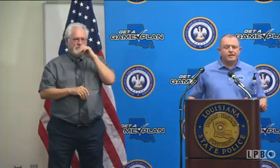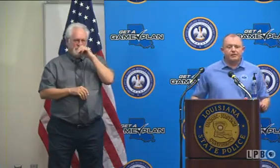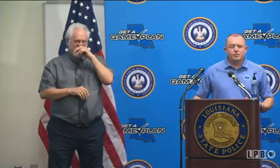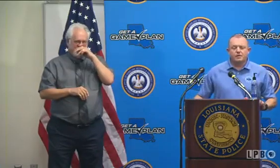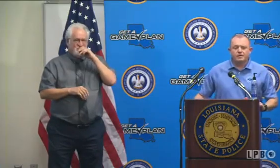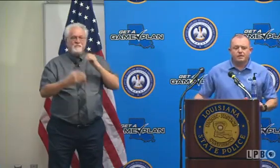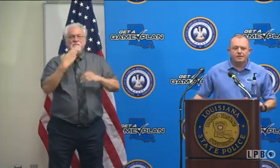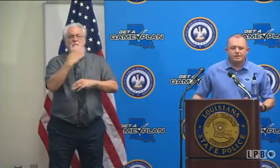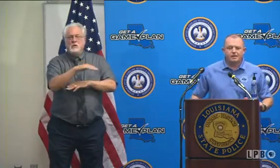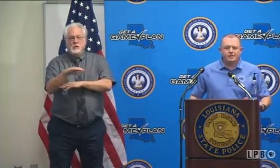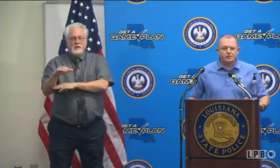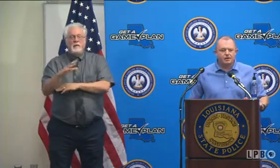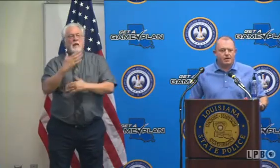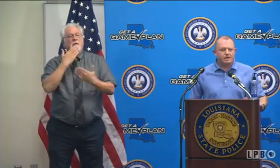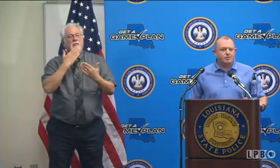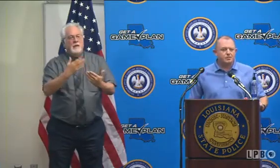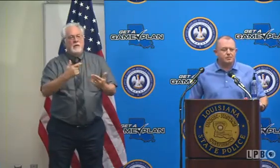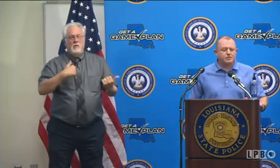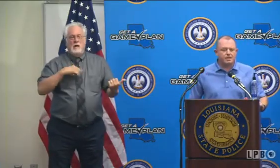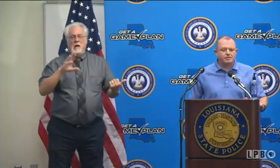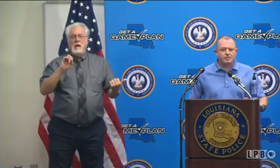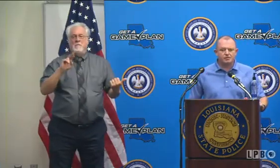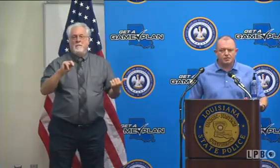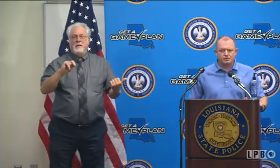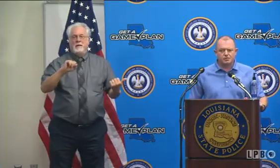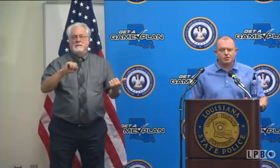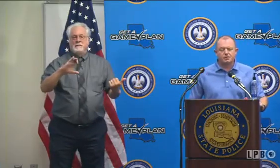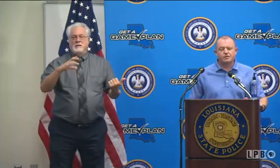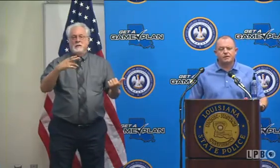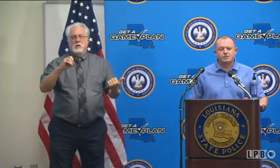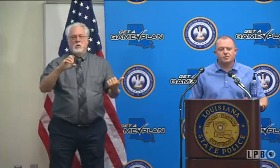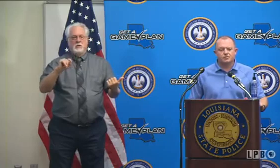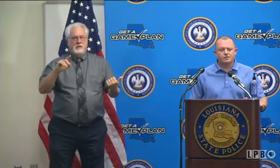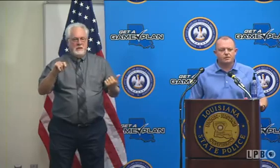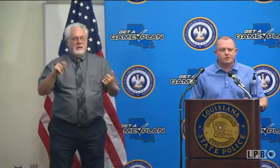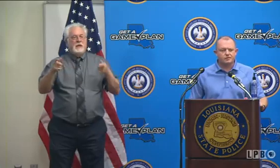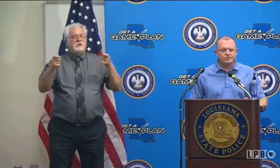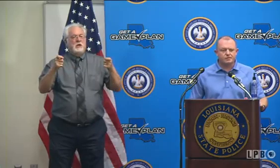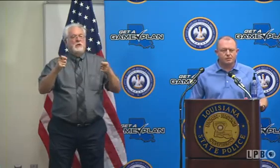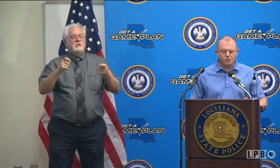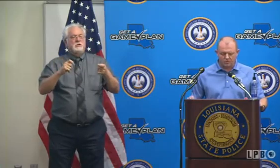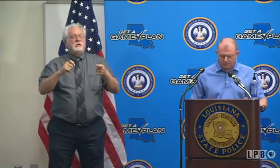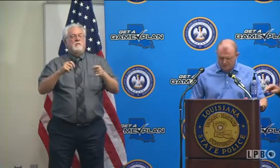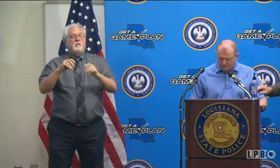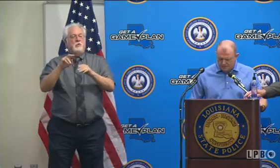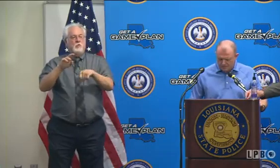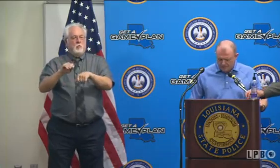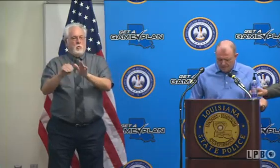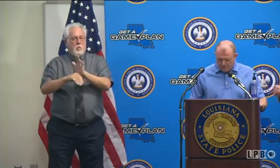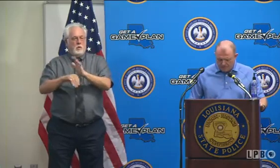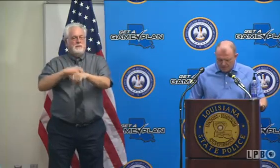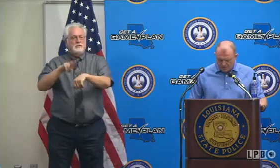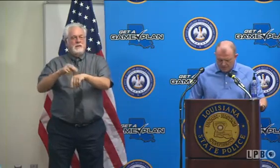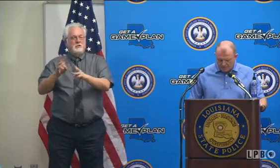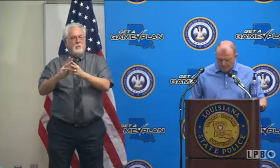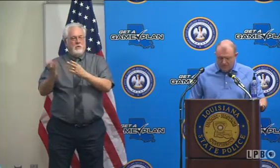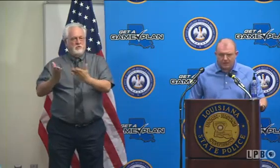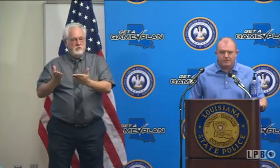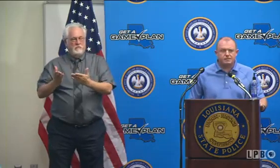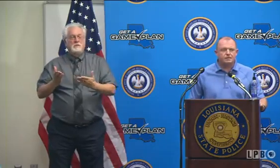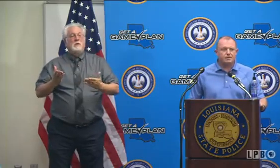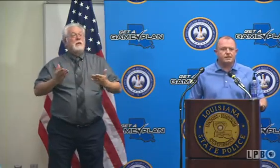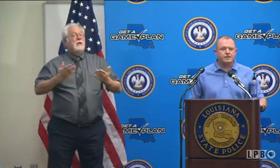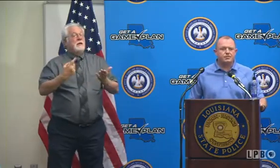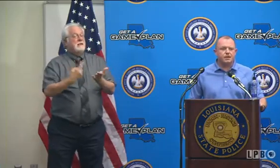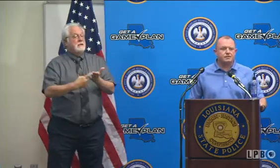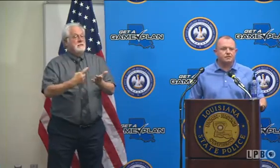Good evening, everyone, and thank you. I am Benjamin Schott, the meteorologist in charge of the National Weather Service office in New Orleans, and we are here to